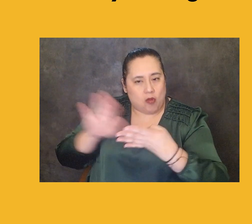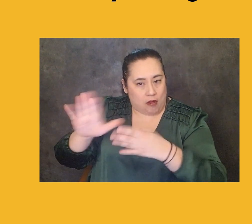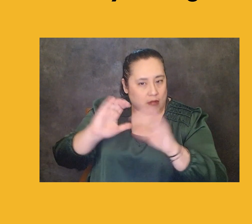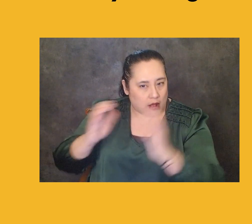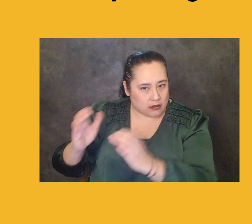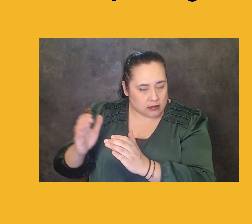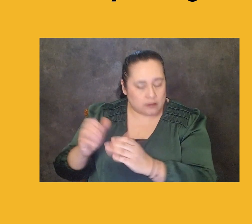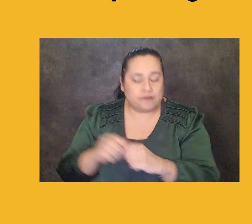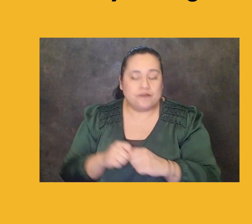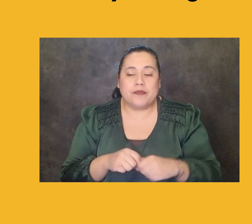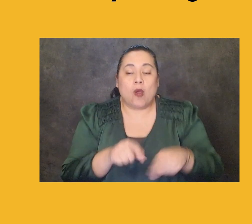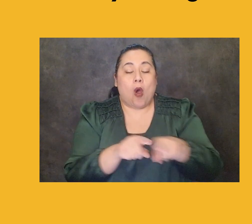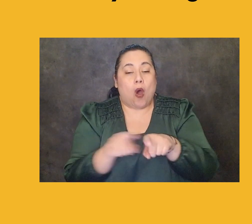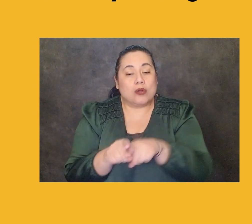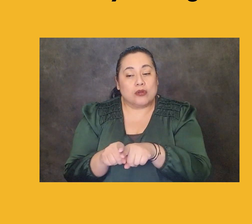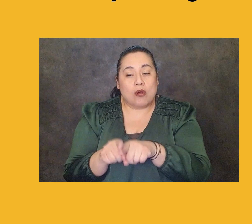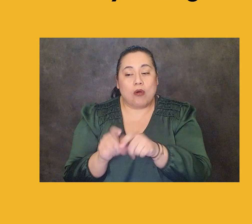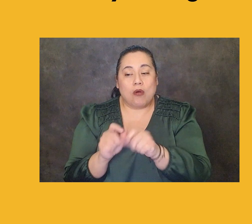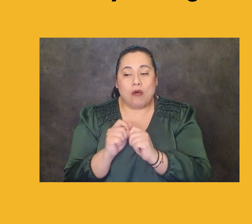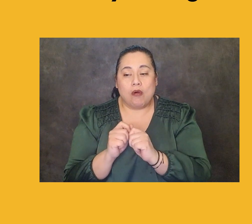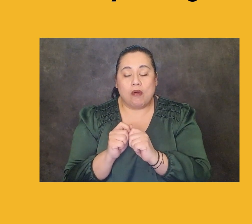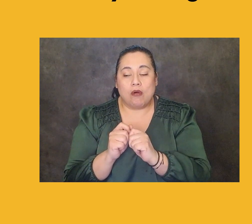schedules, but also